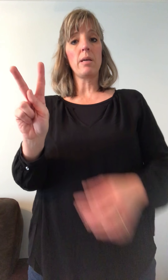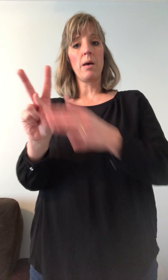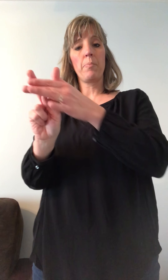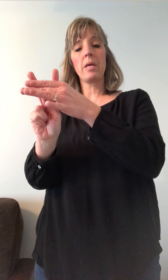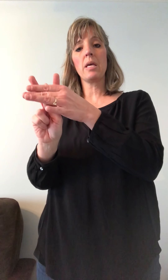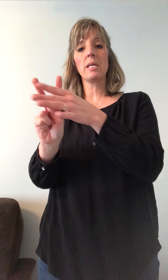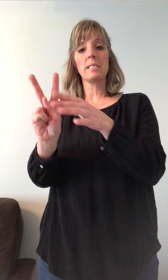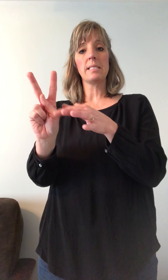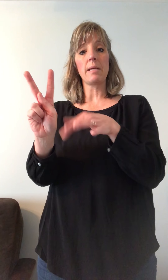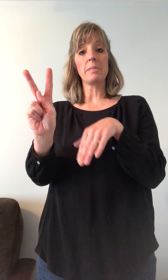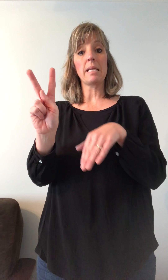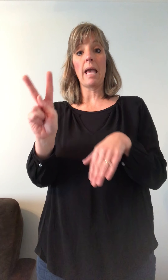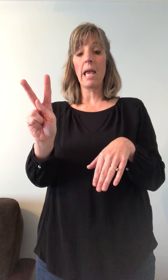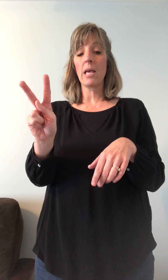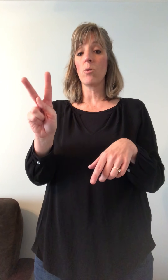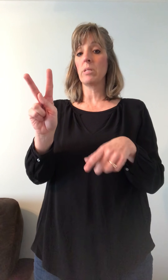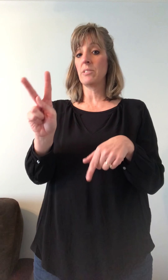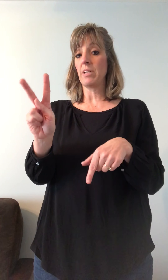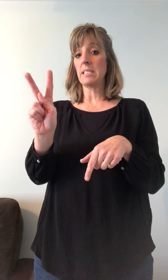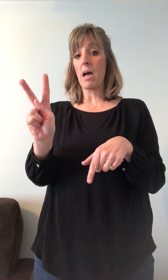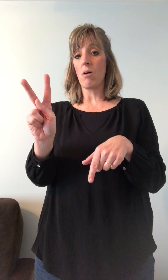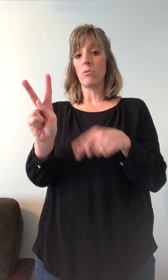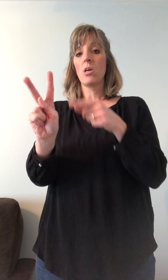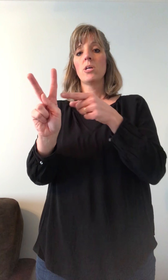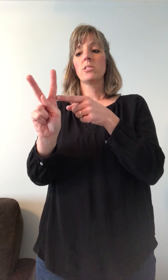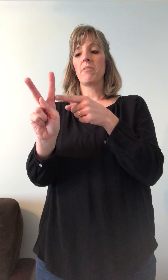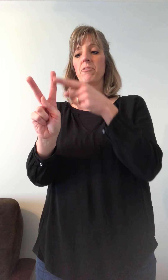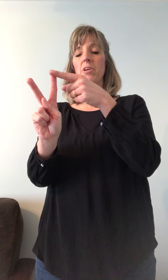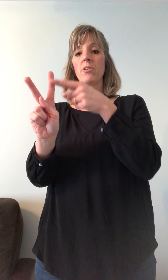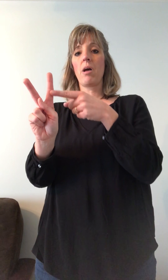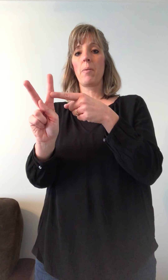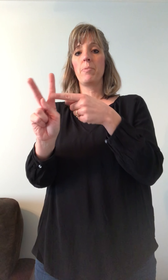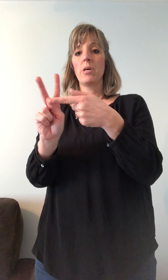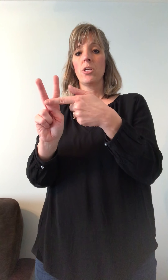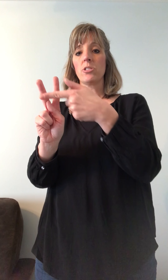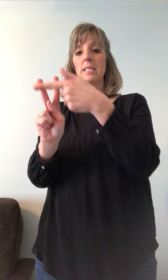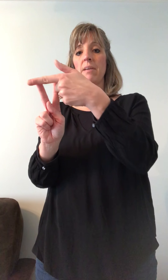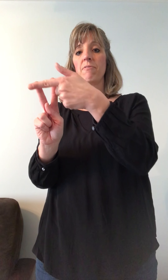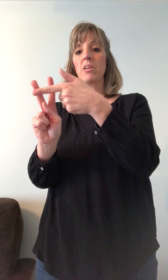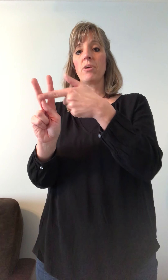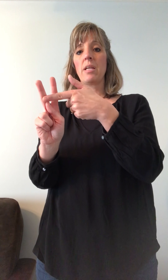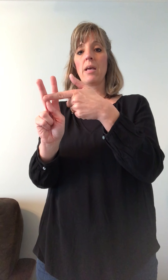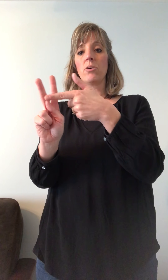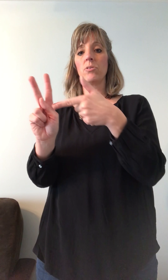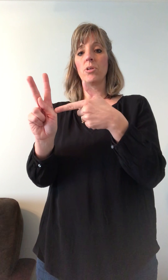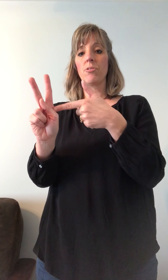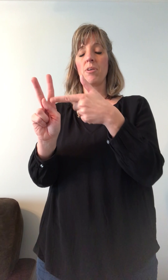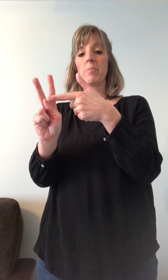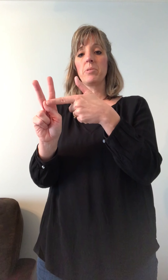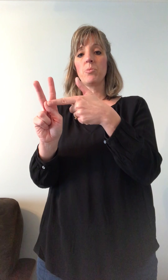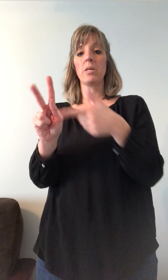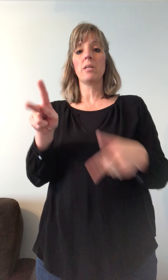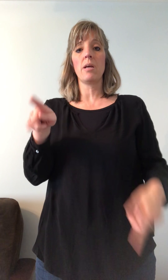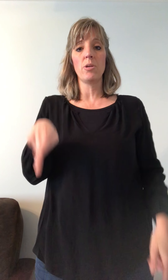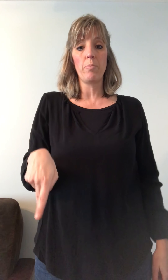A P is the same as a K, only it's face down. So you have your finger up, your second finger at an angle, your thumb in between, and you put